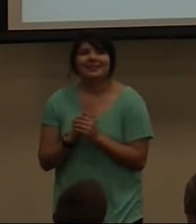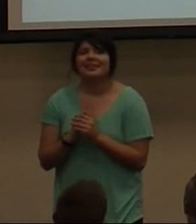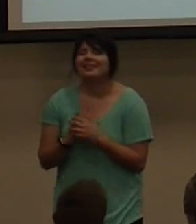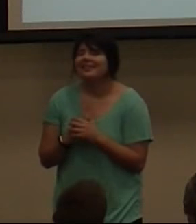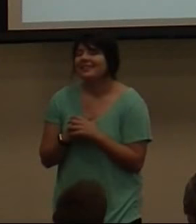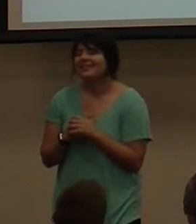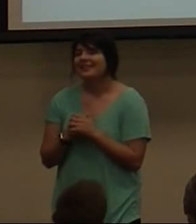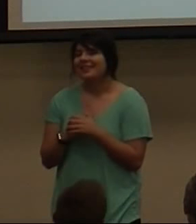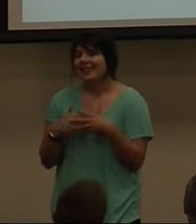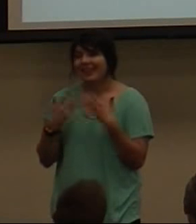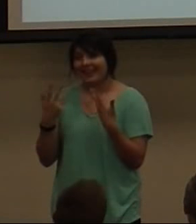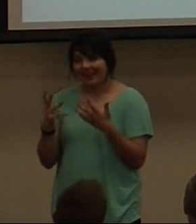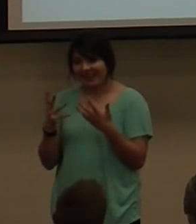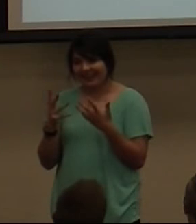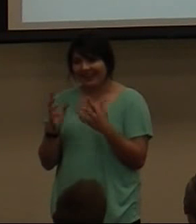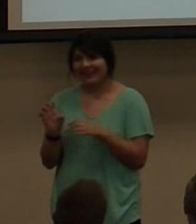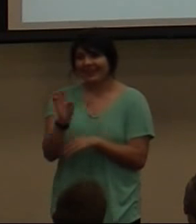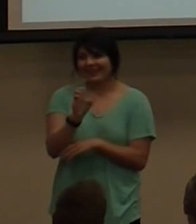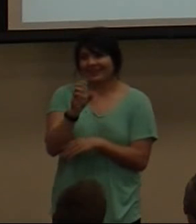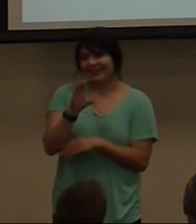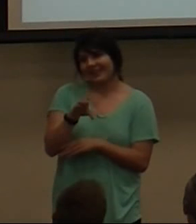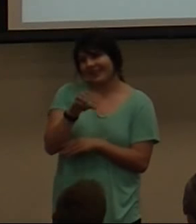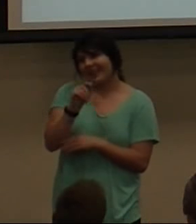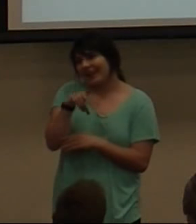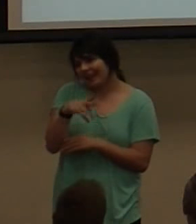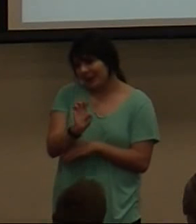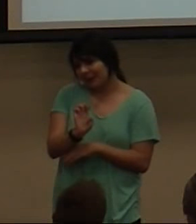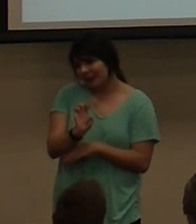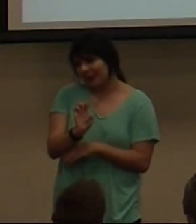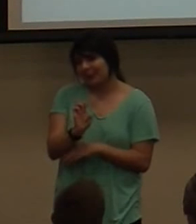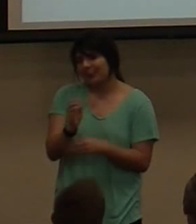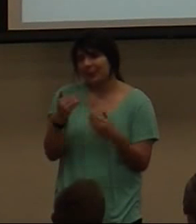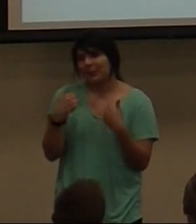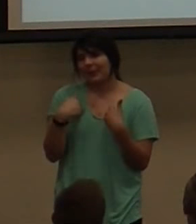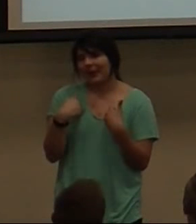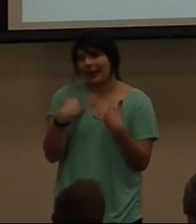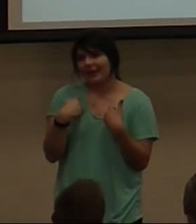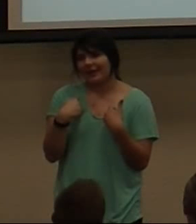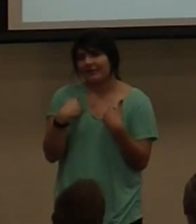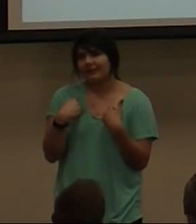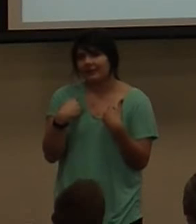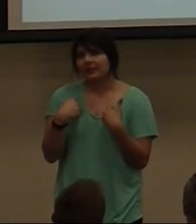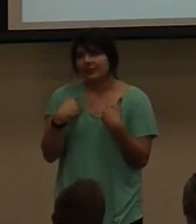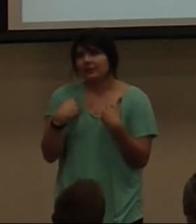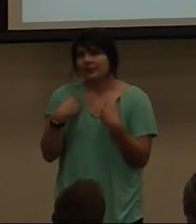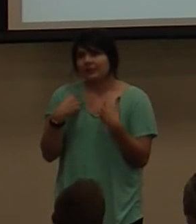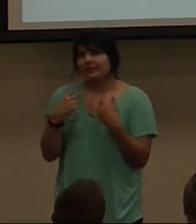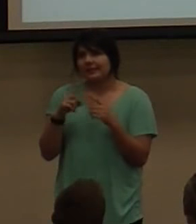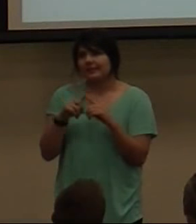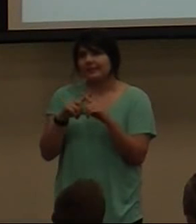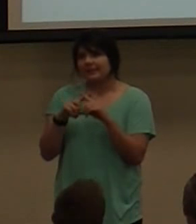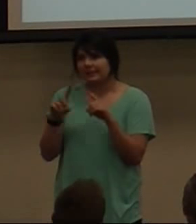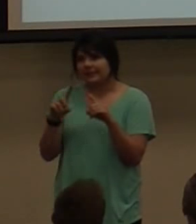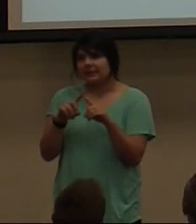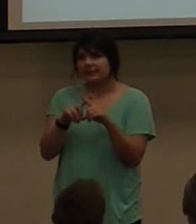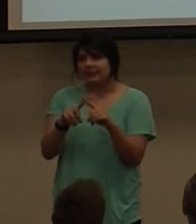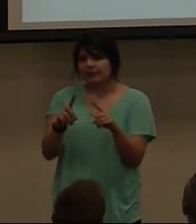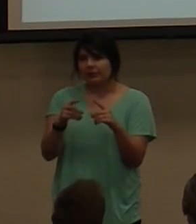Then in the Eastern Cape, we have used some different approaches at